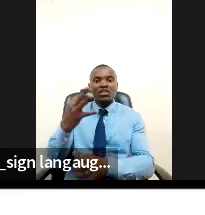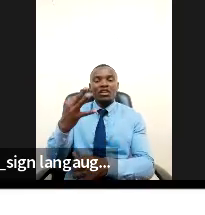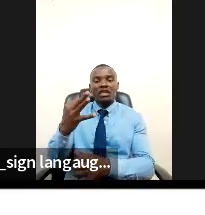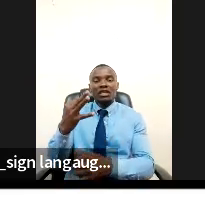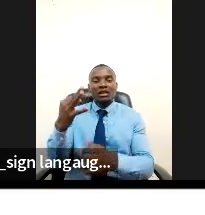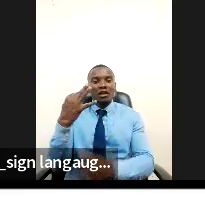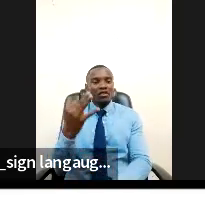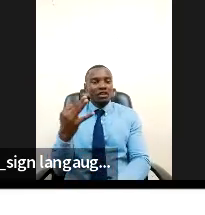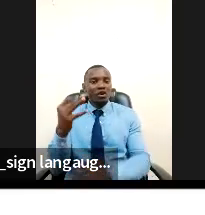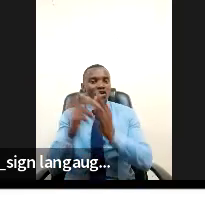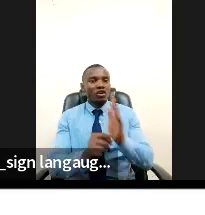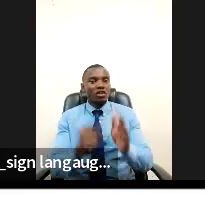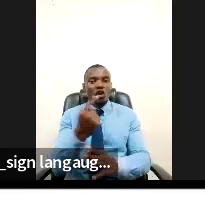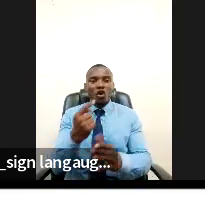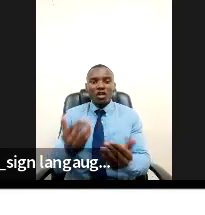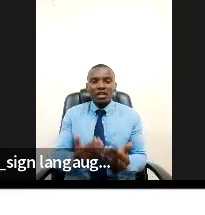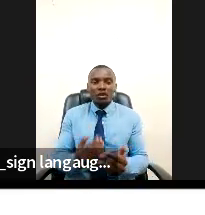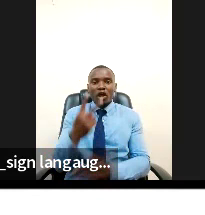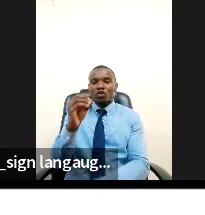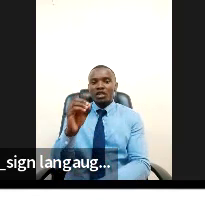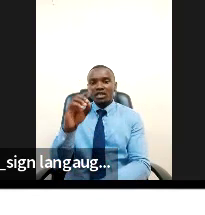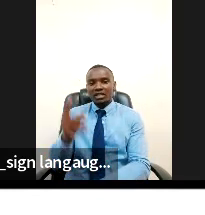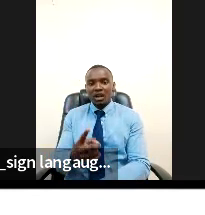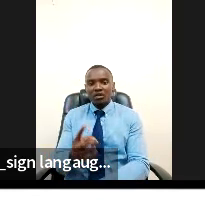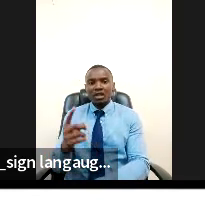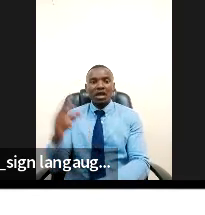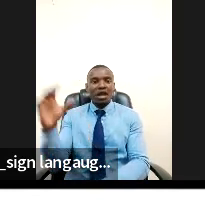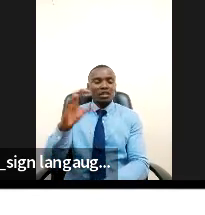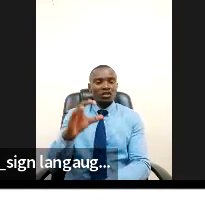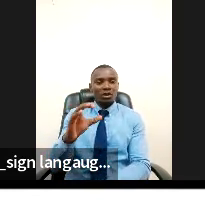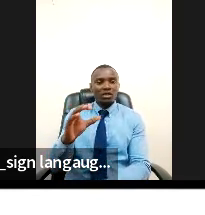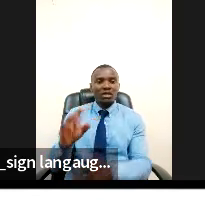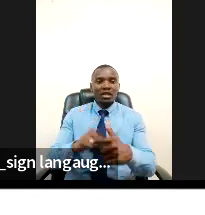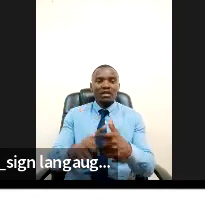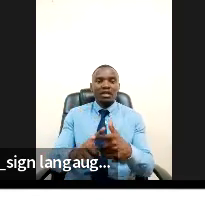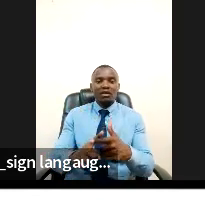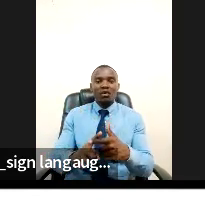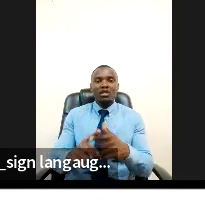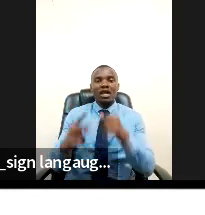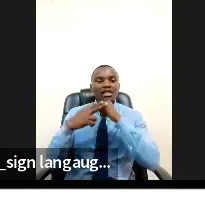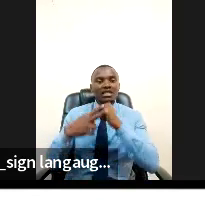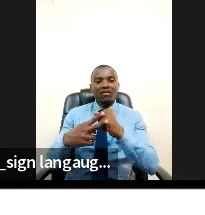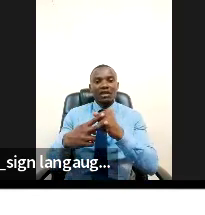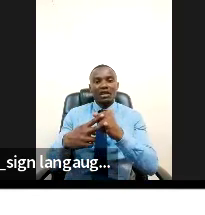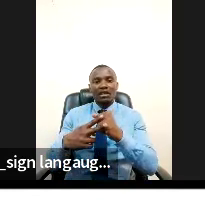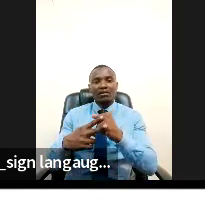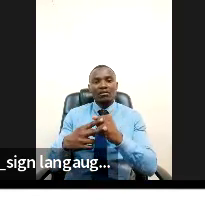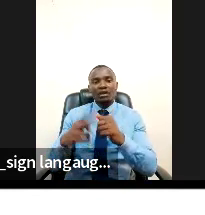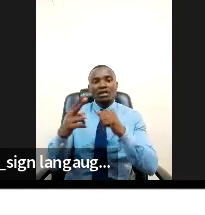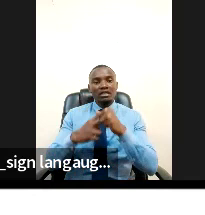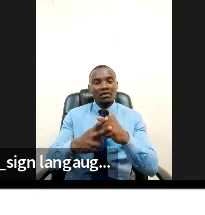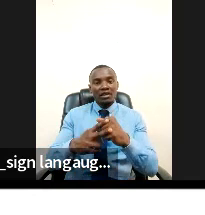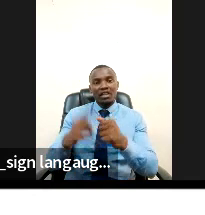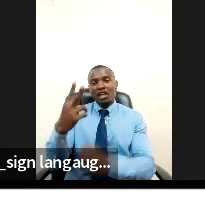need 20,000 users to have a revenue of $60,000 per month and $720,000 per annum, with a